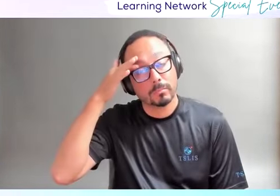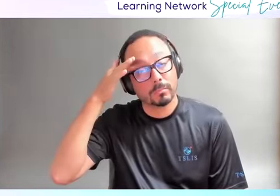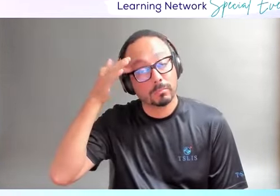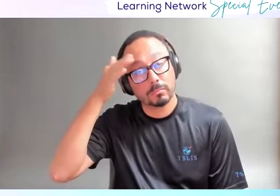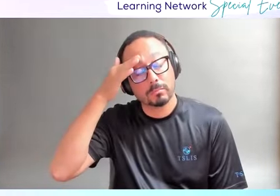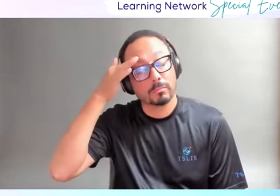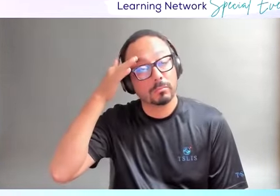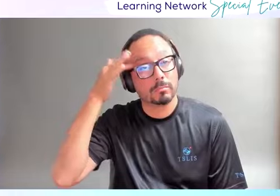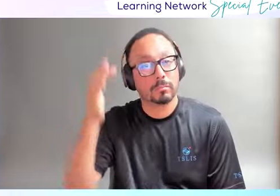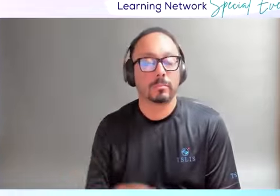Those one-to-one